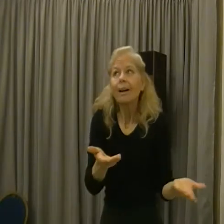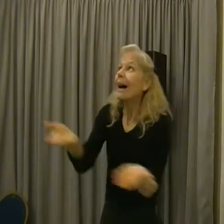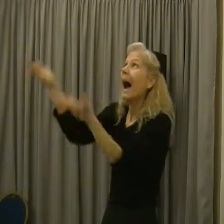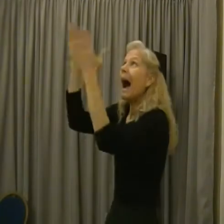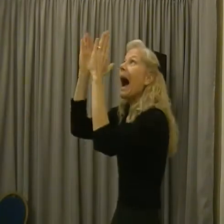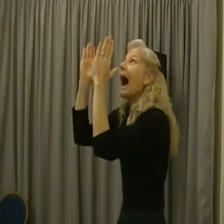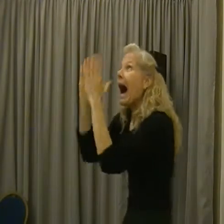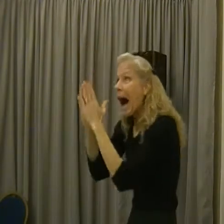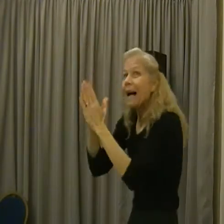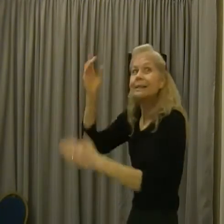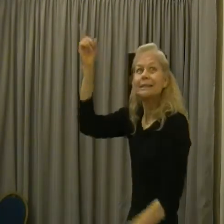And we see that.